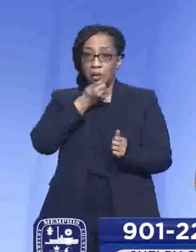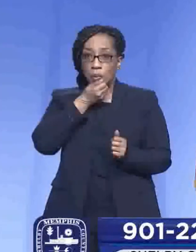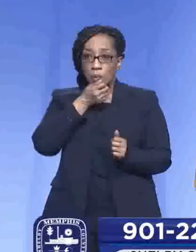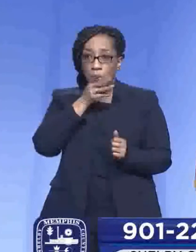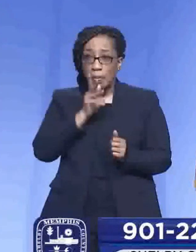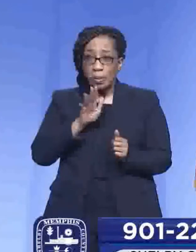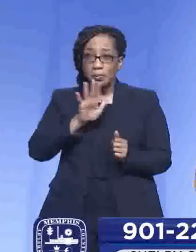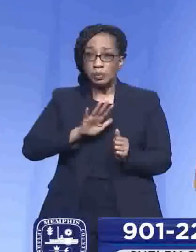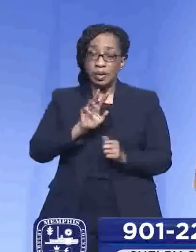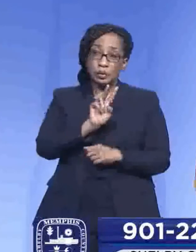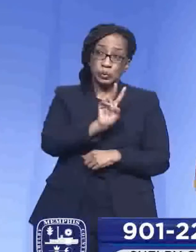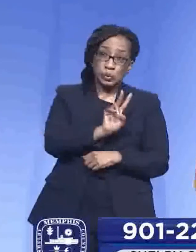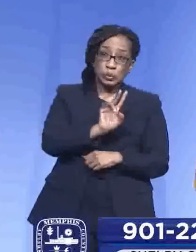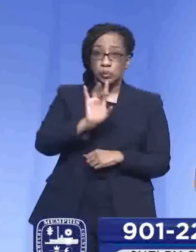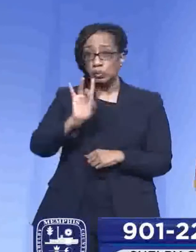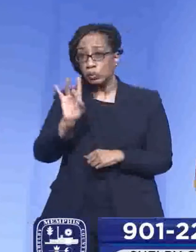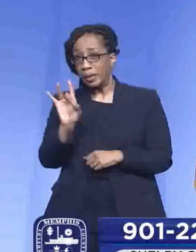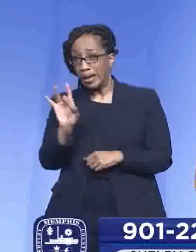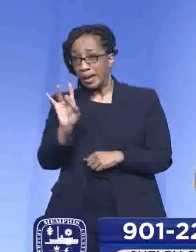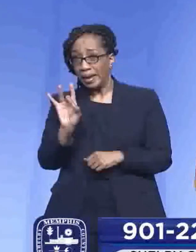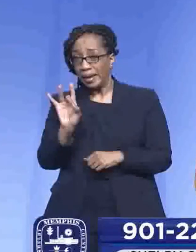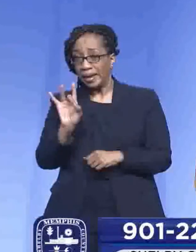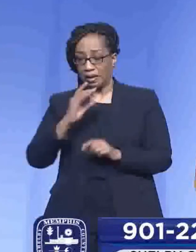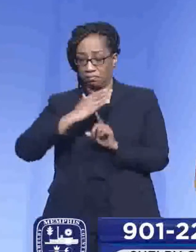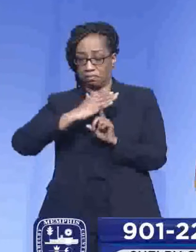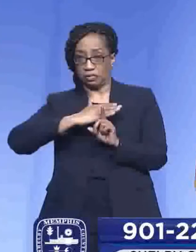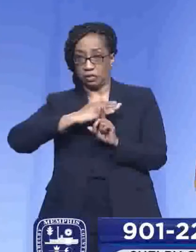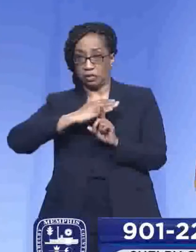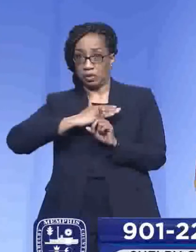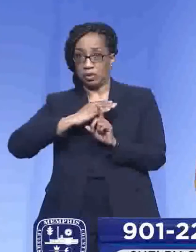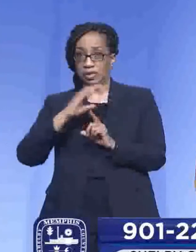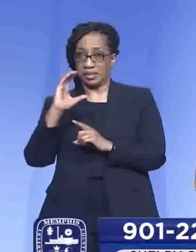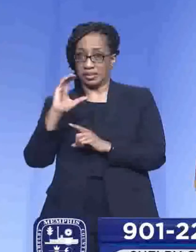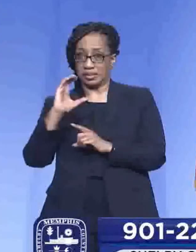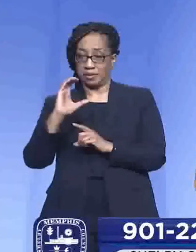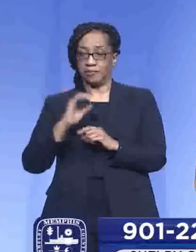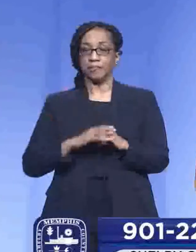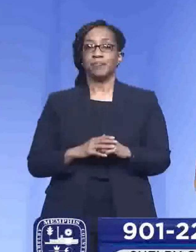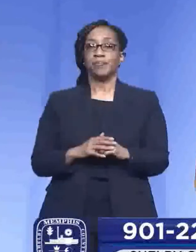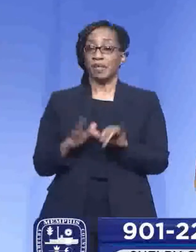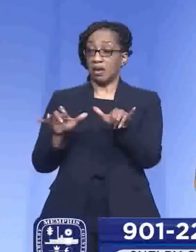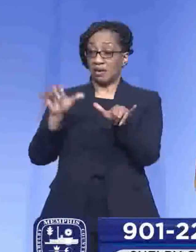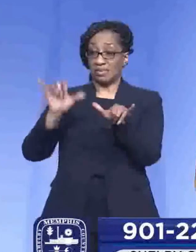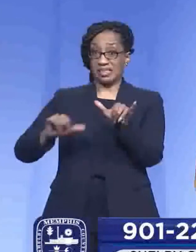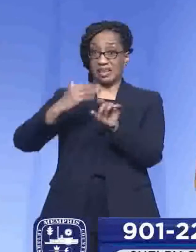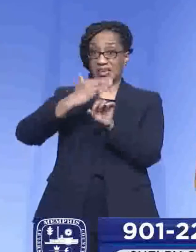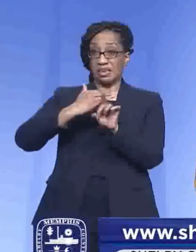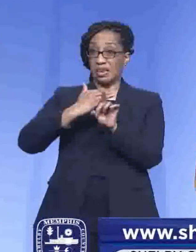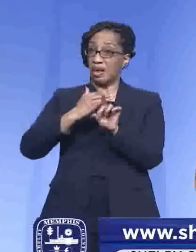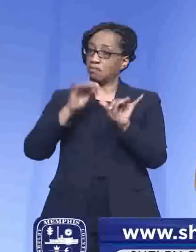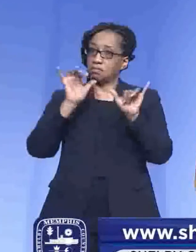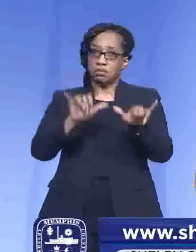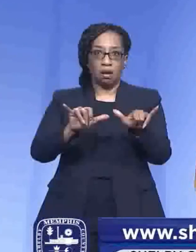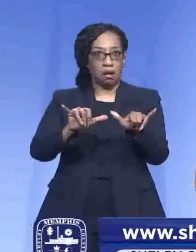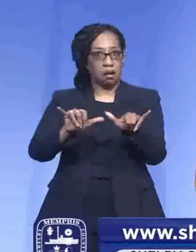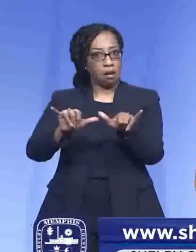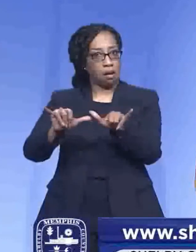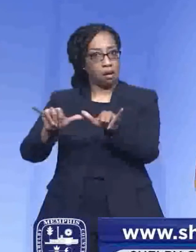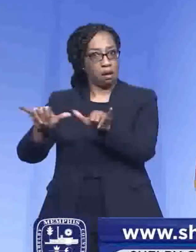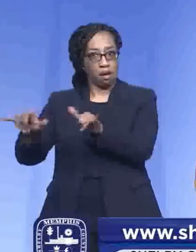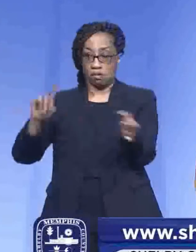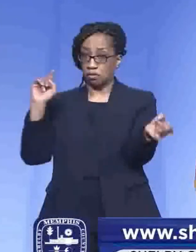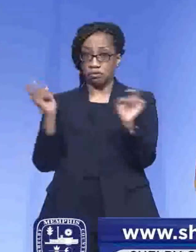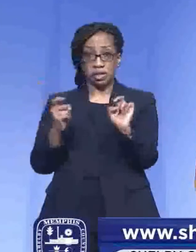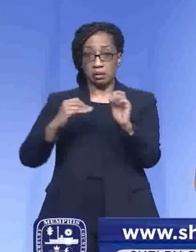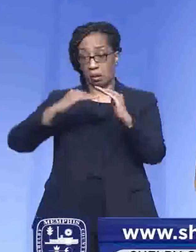between 2 and 8 degrees Celsius. They have to stay at that temperature all throughout the distribution system. In order